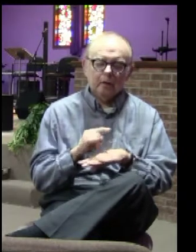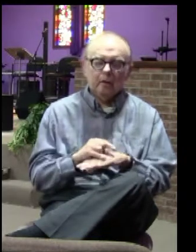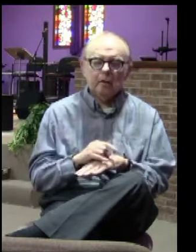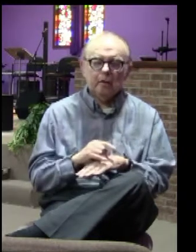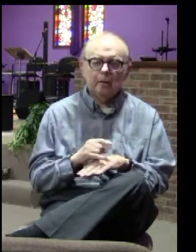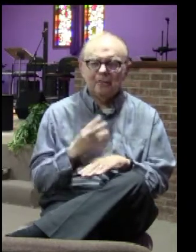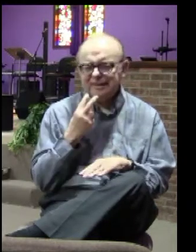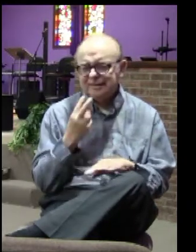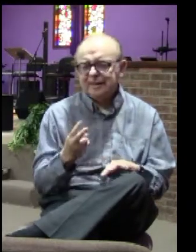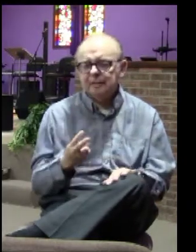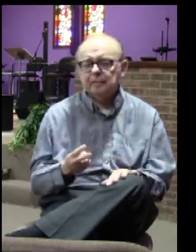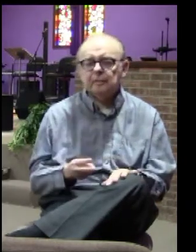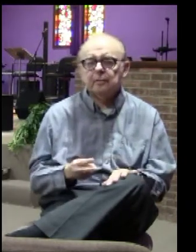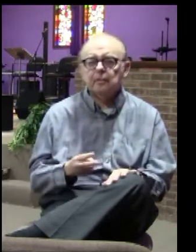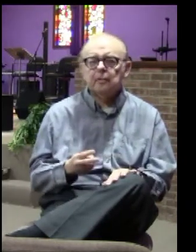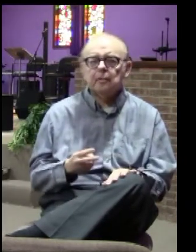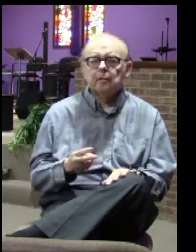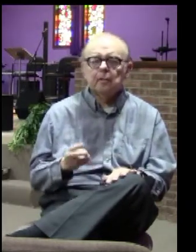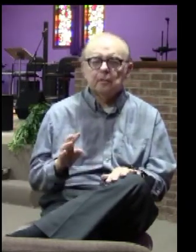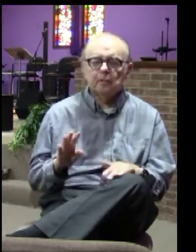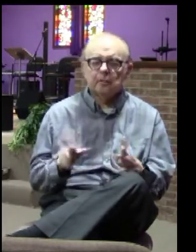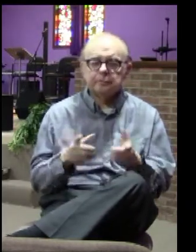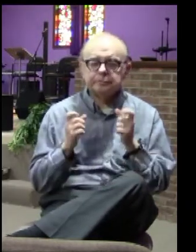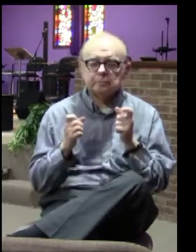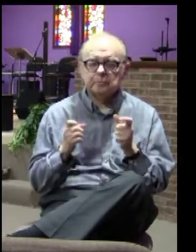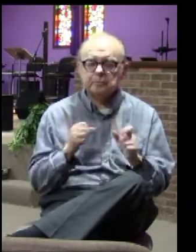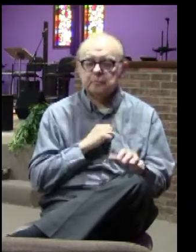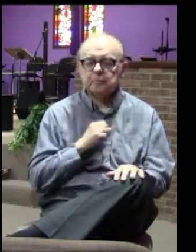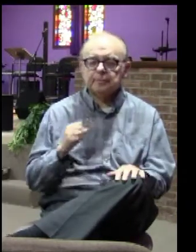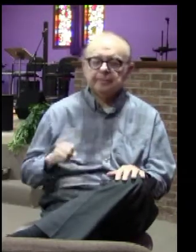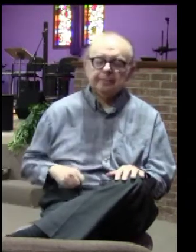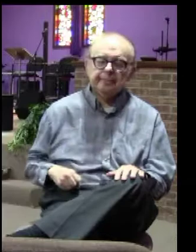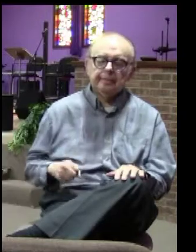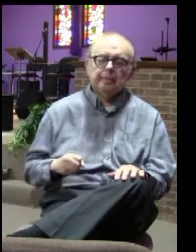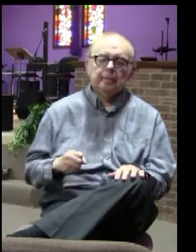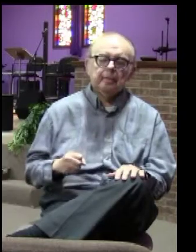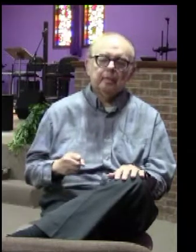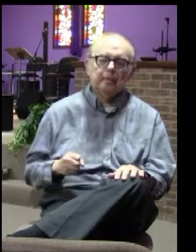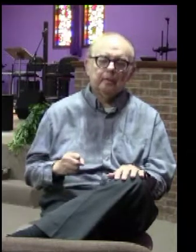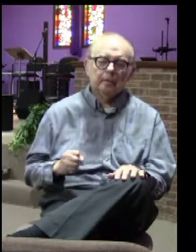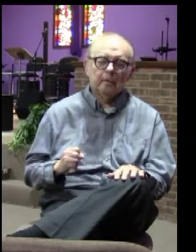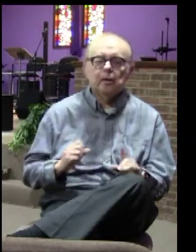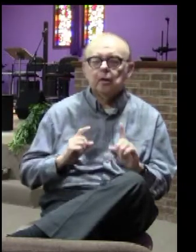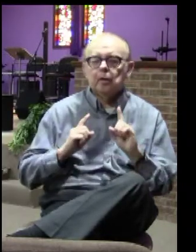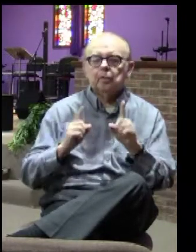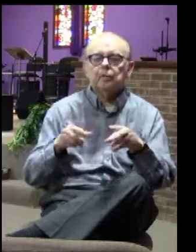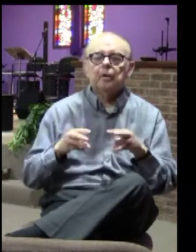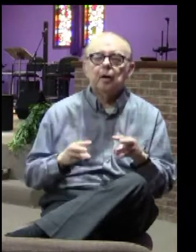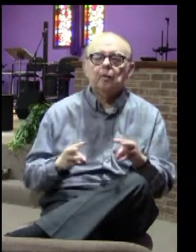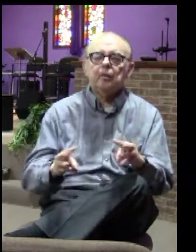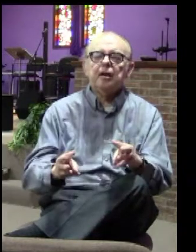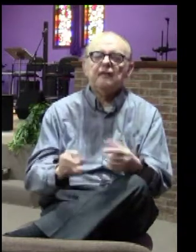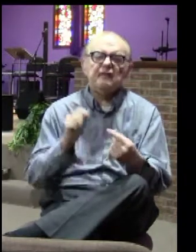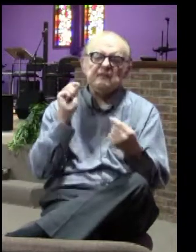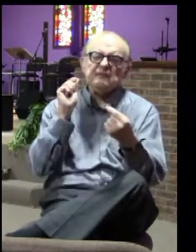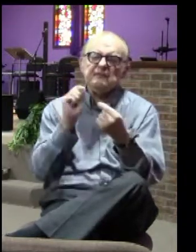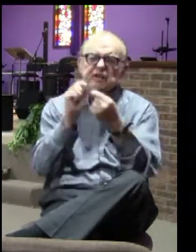you see is all of a sudden Samson now sets out on a path for